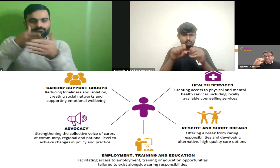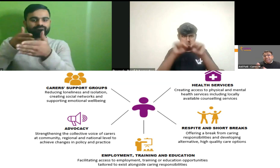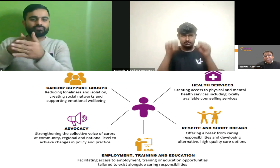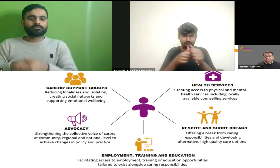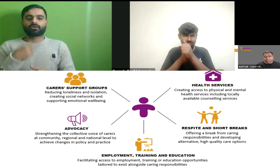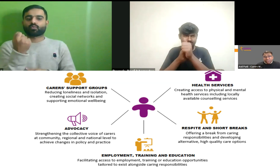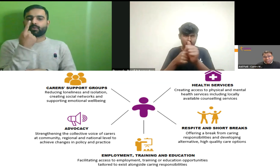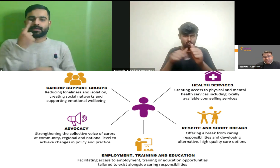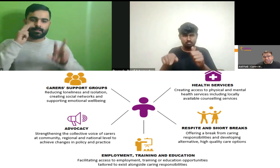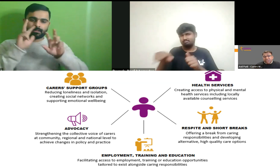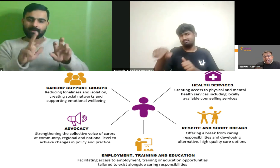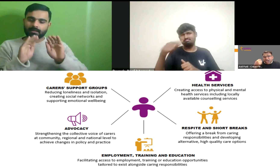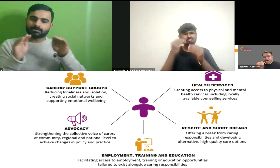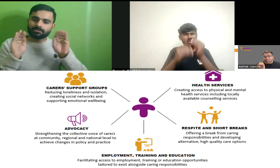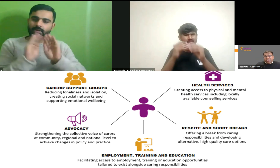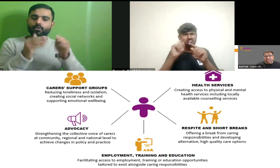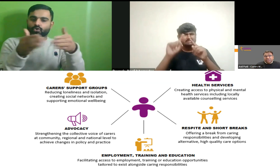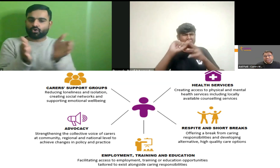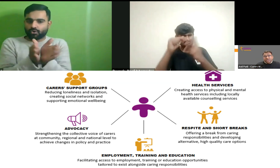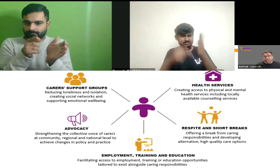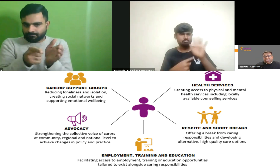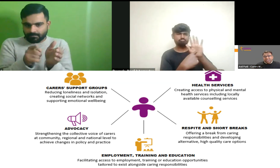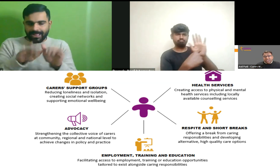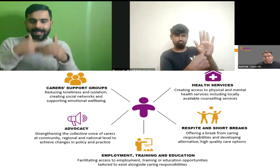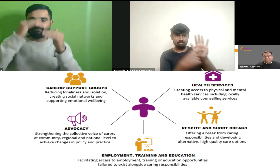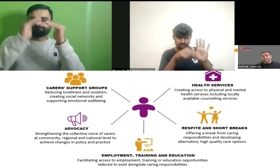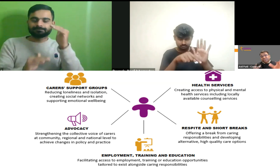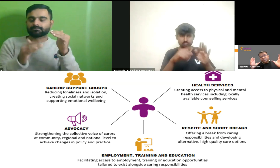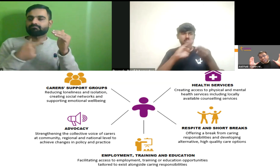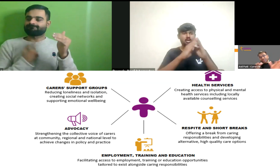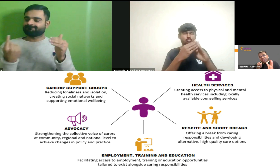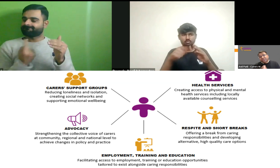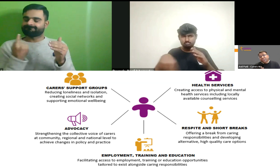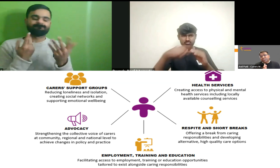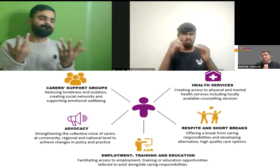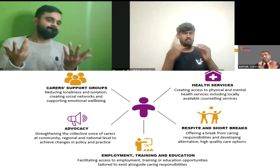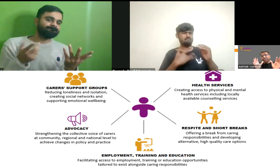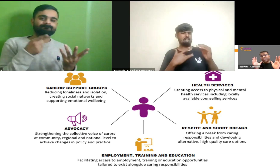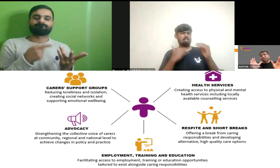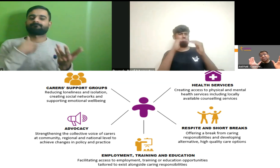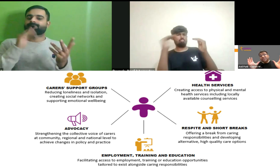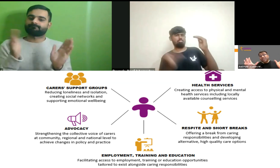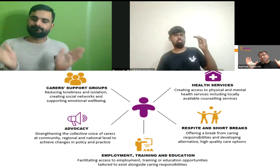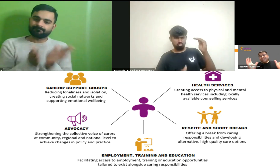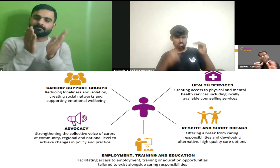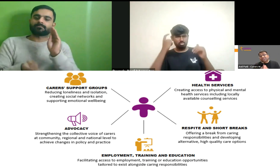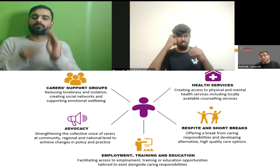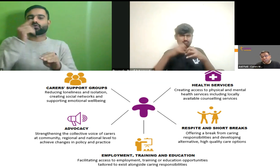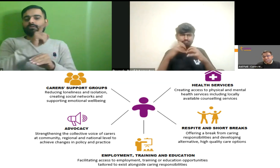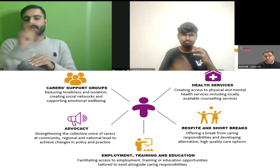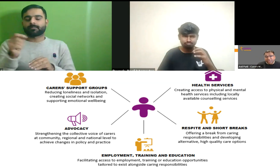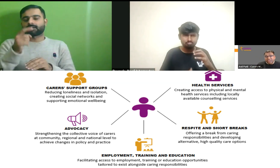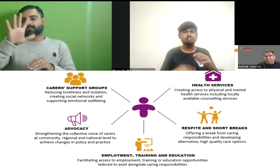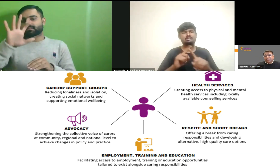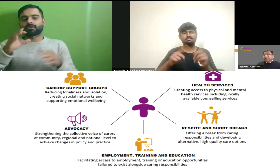one is carer support groups, how we can reduce their loneliness and isolation. For that, we have promoted more than 750